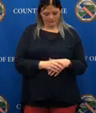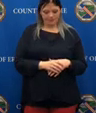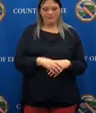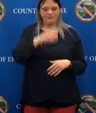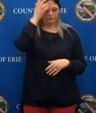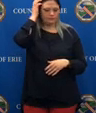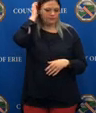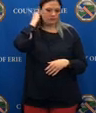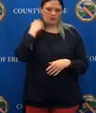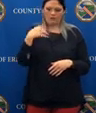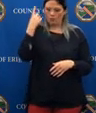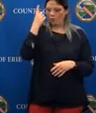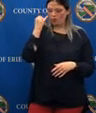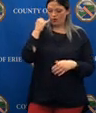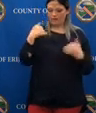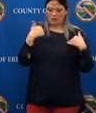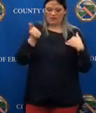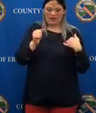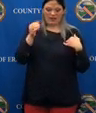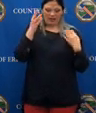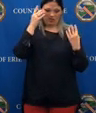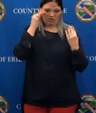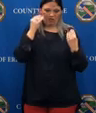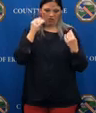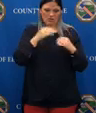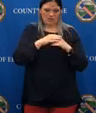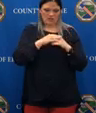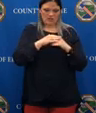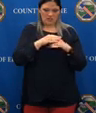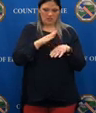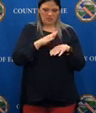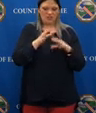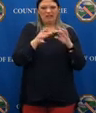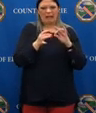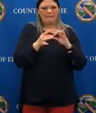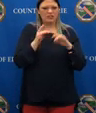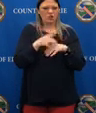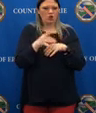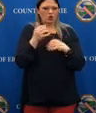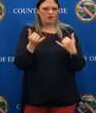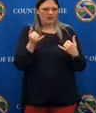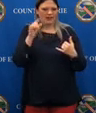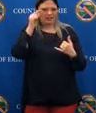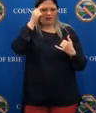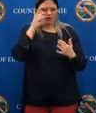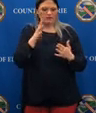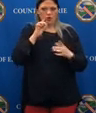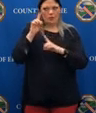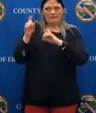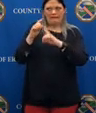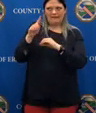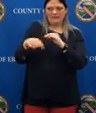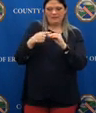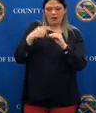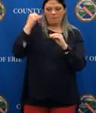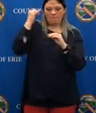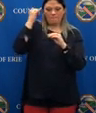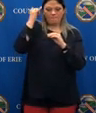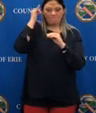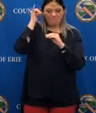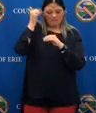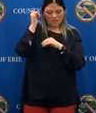Hi. I was wondering if you guys had any thoughts on comments earlier today. The governor was asked about whether